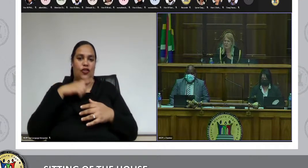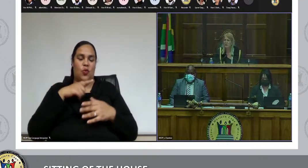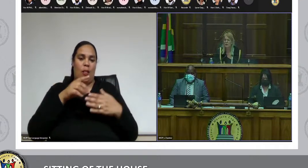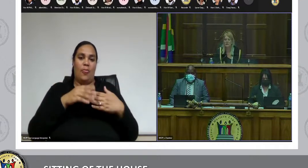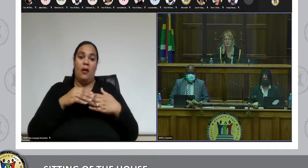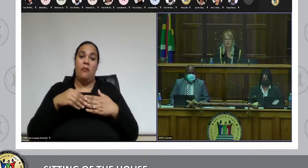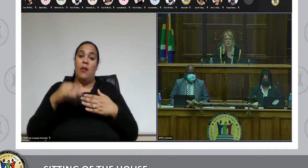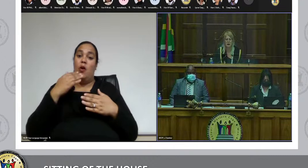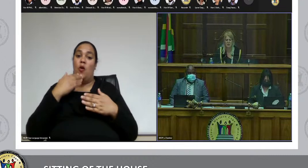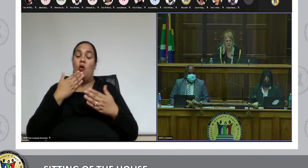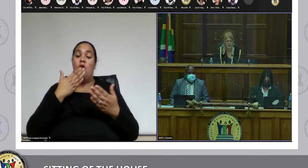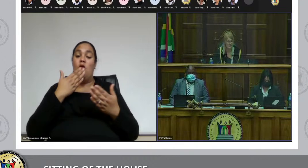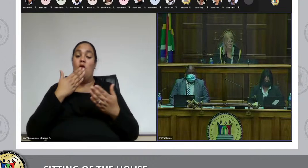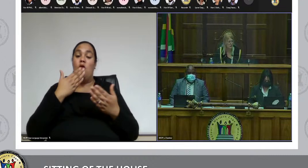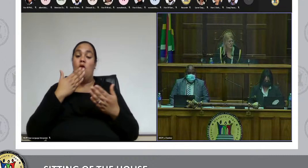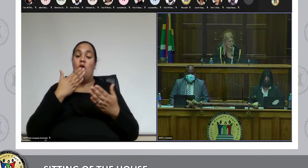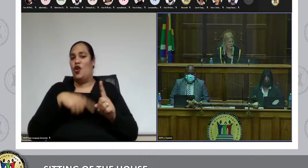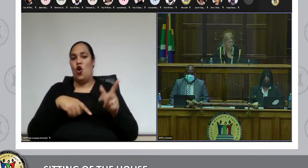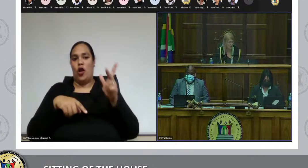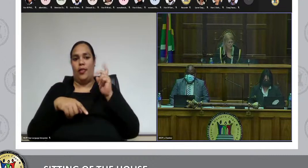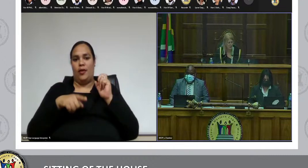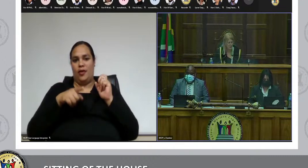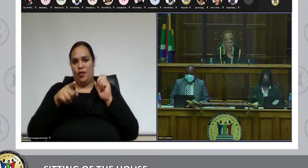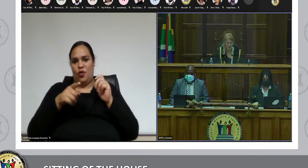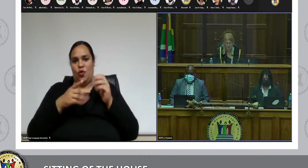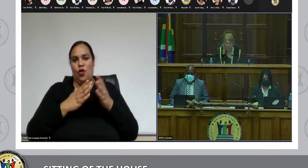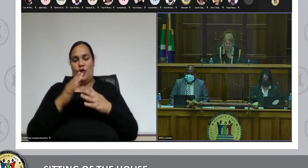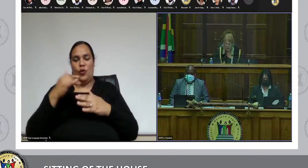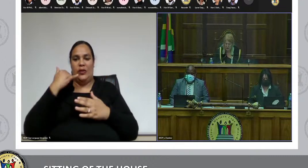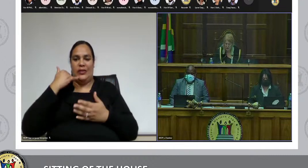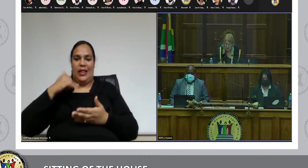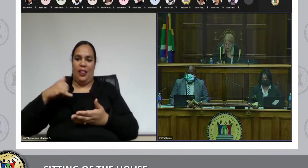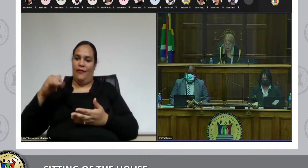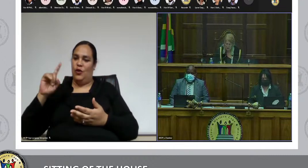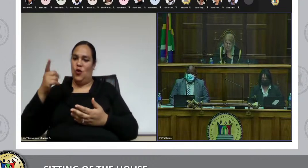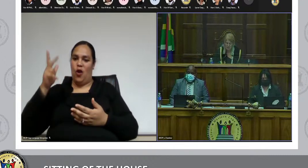members who posed the question can't hear you through the cell phone.